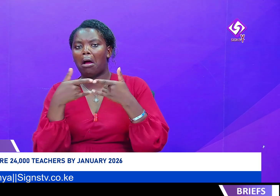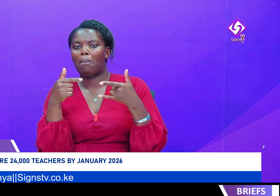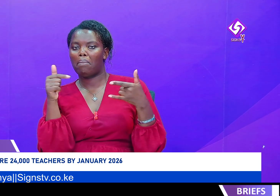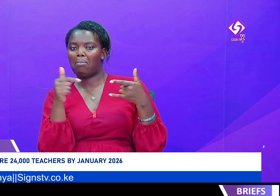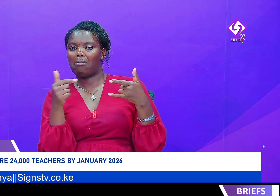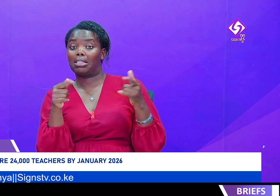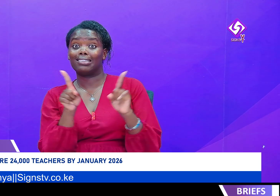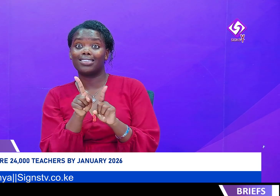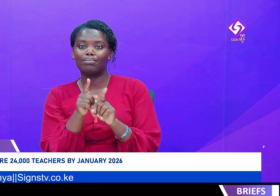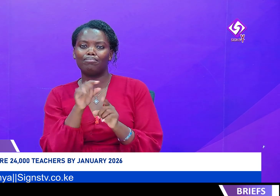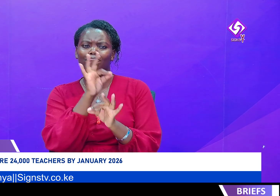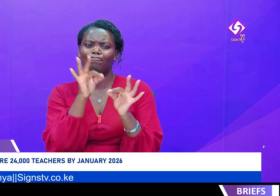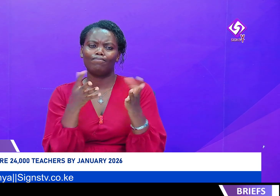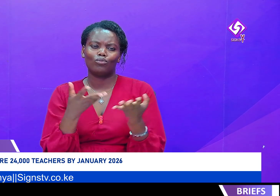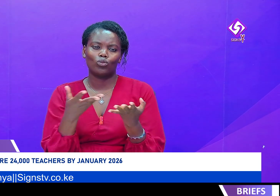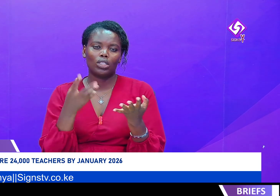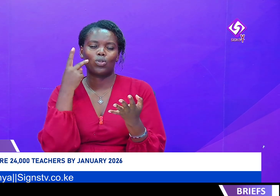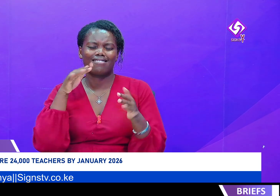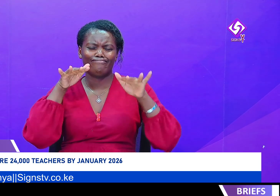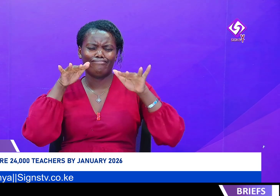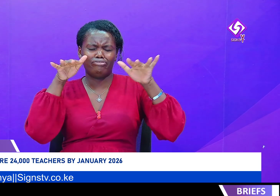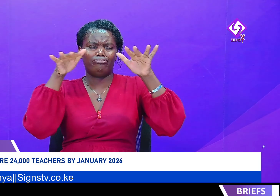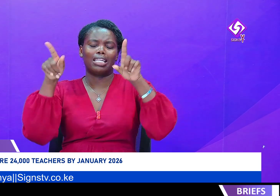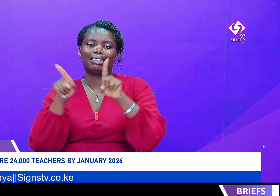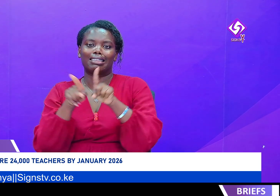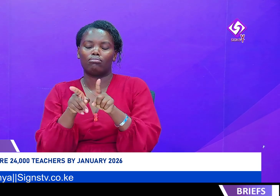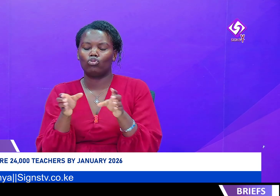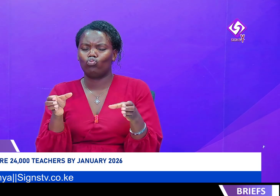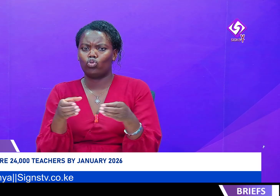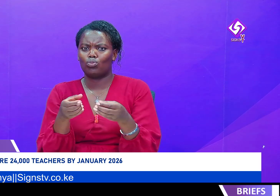particularly in remote and marginalized areas.